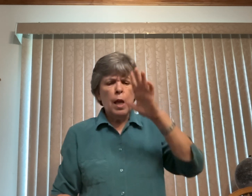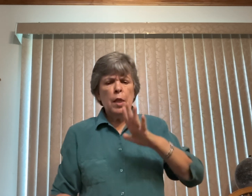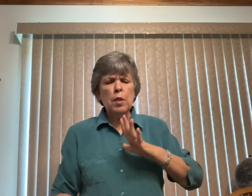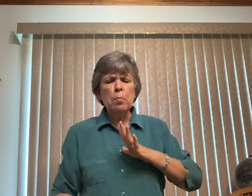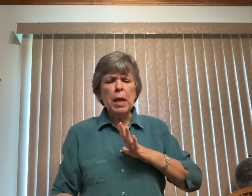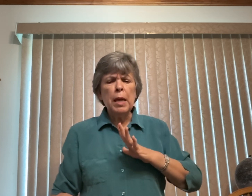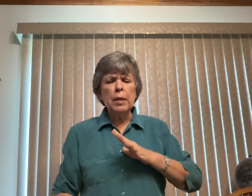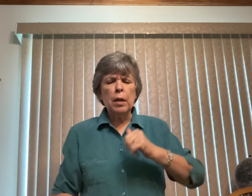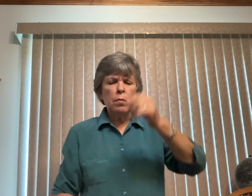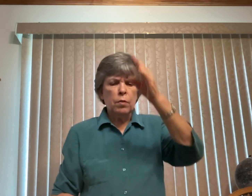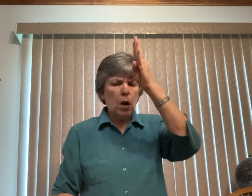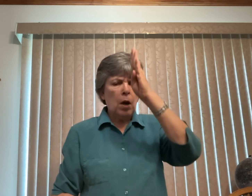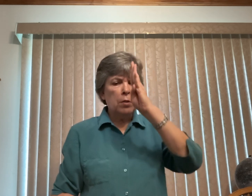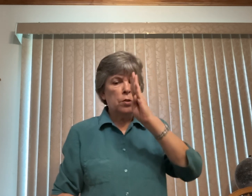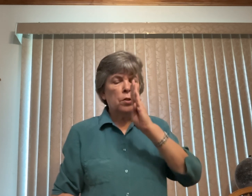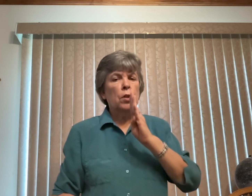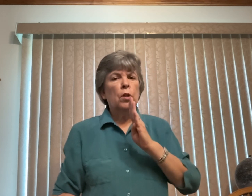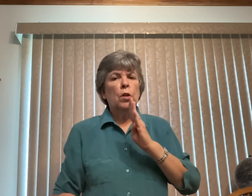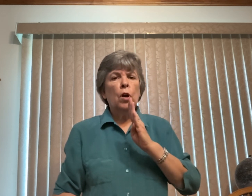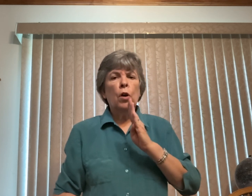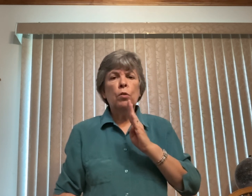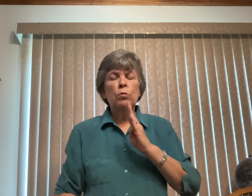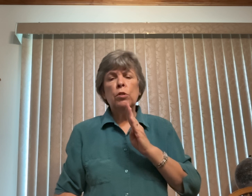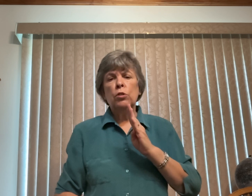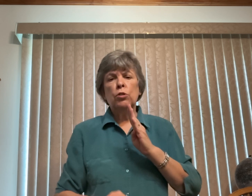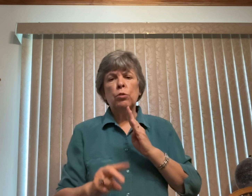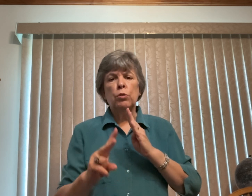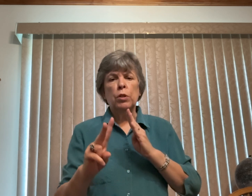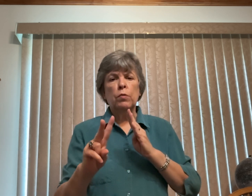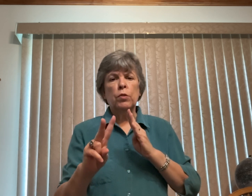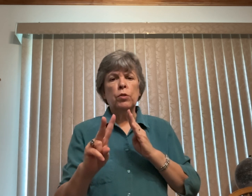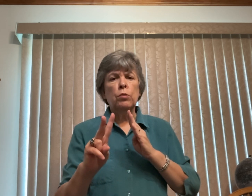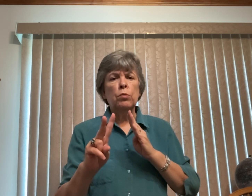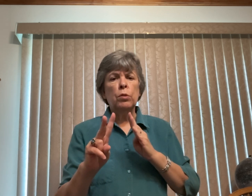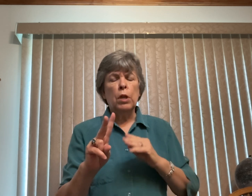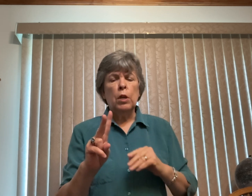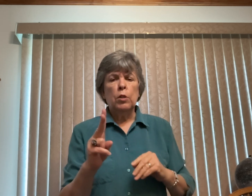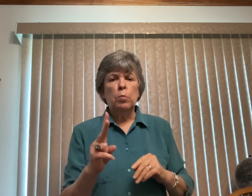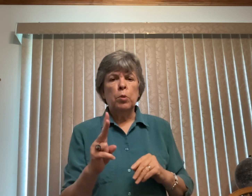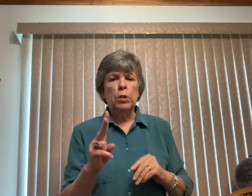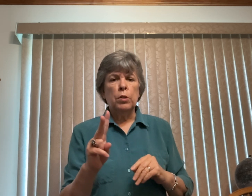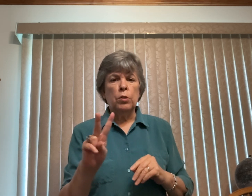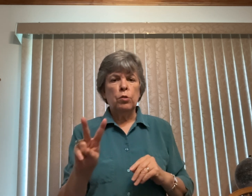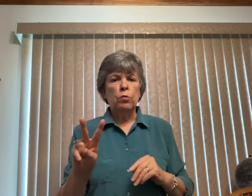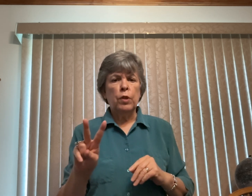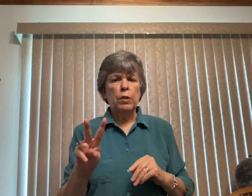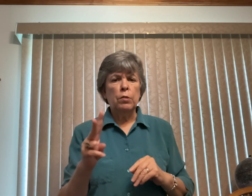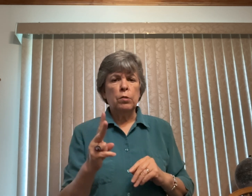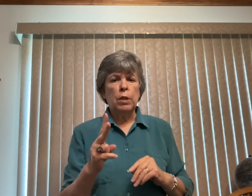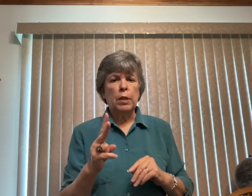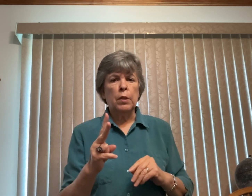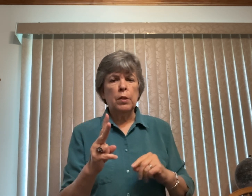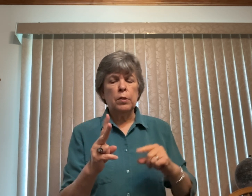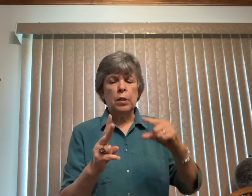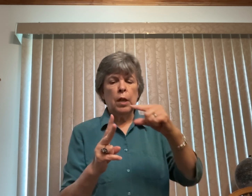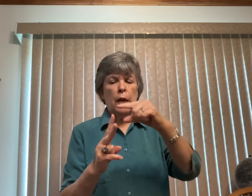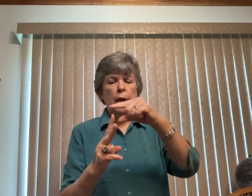the man of God's own choosing. For choose, you put 2 fingers like this, and